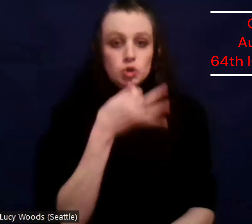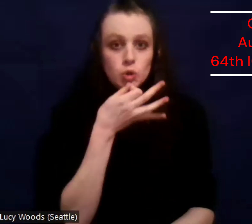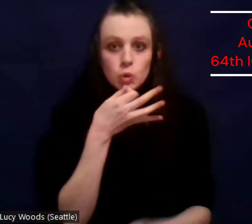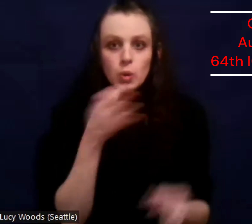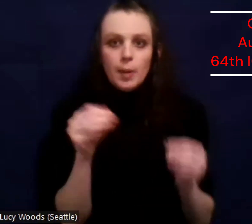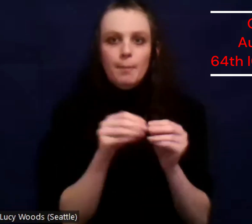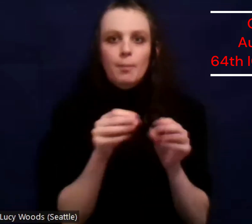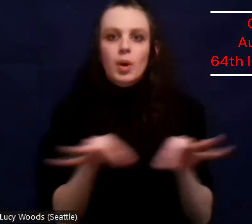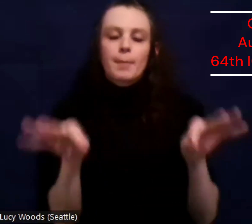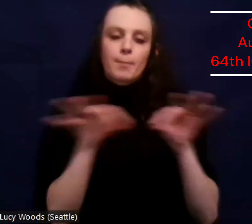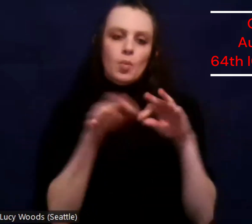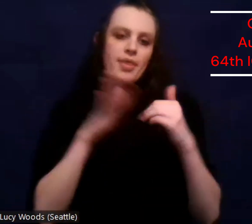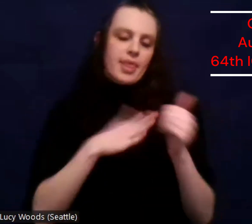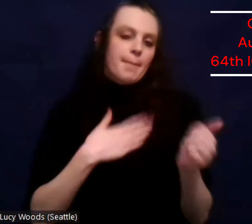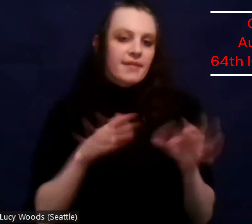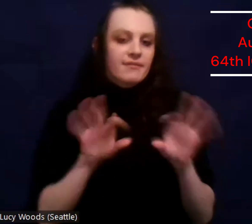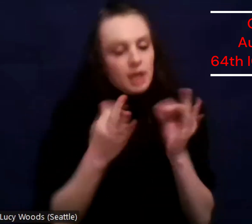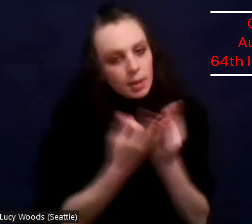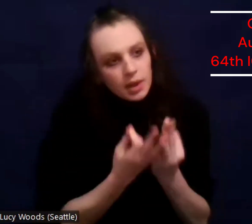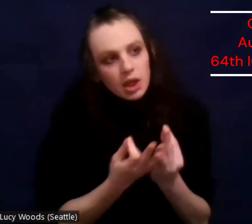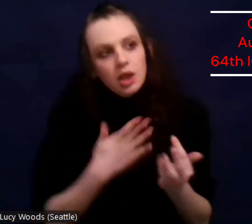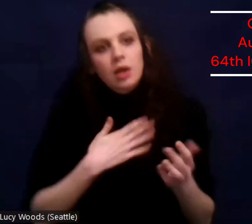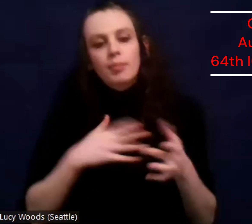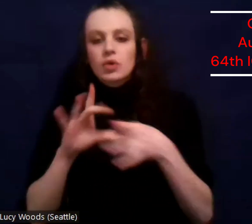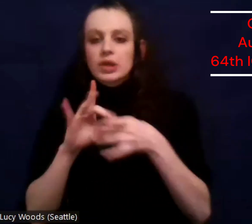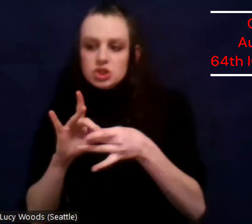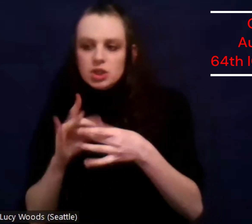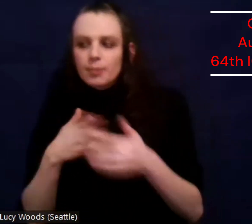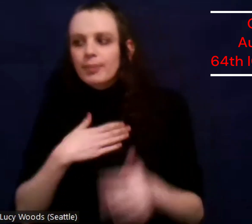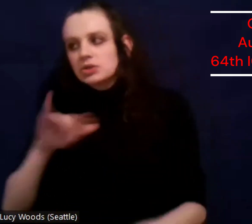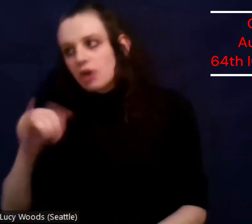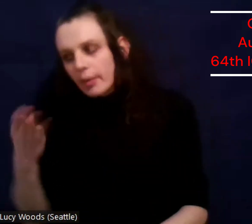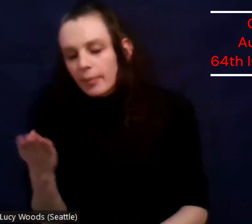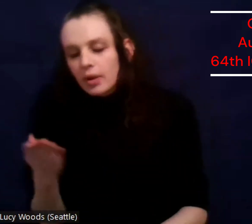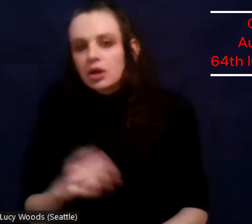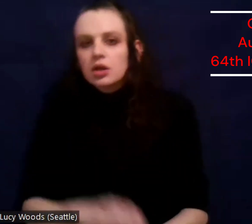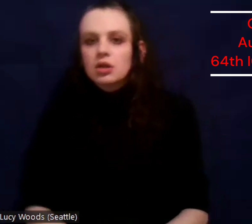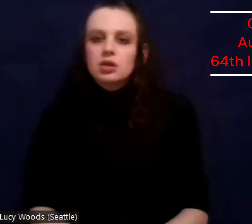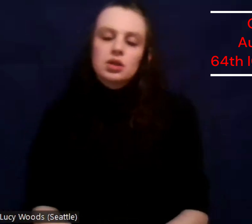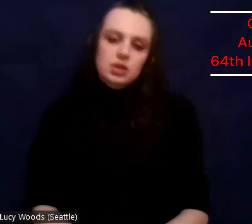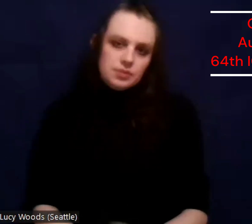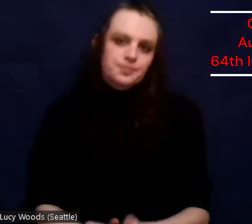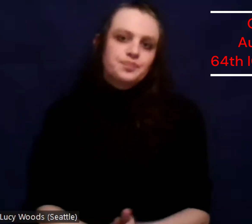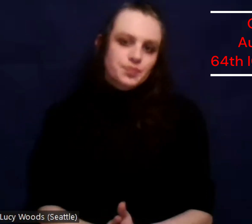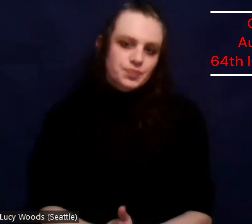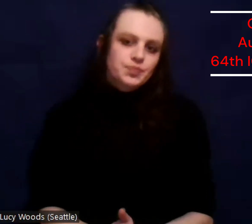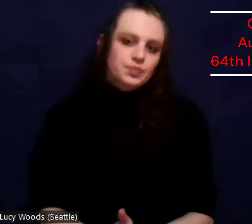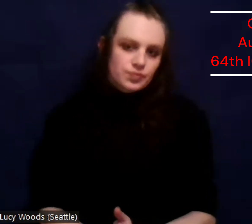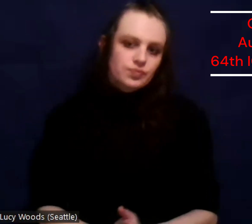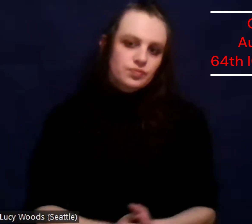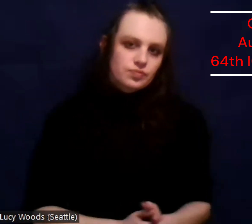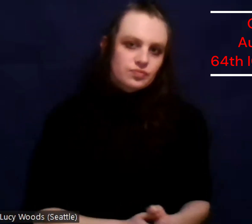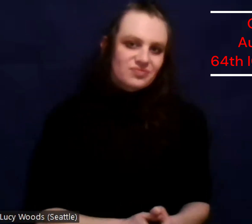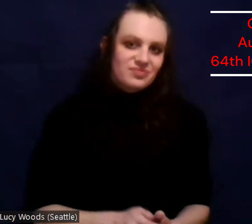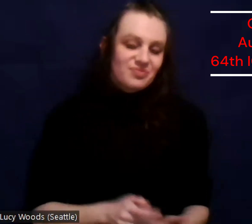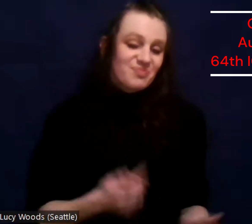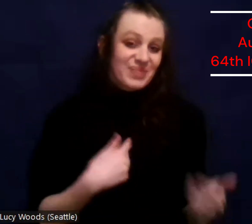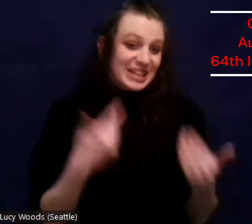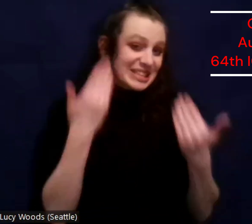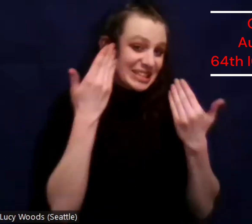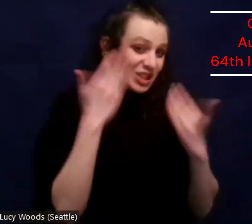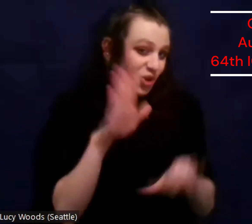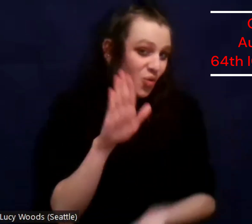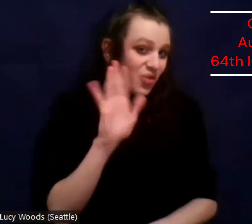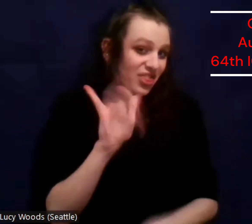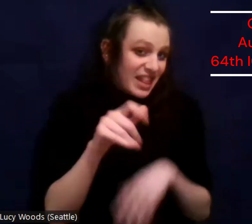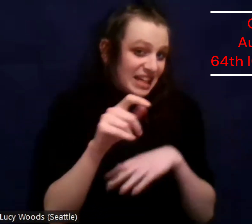than my families, my relationships, my jobs. Um, I didn't know at the time that it was